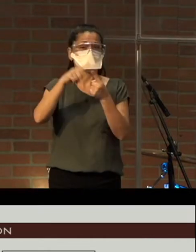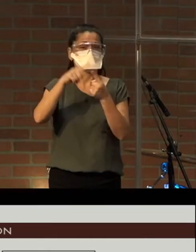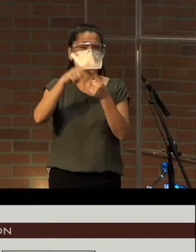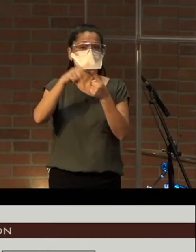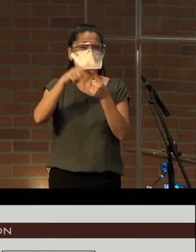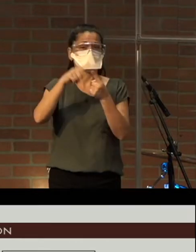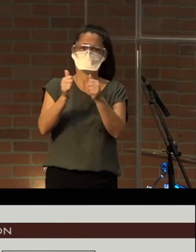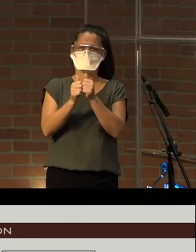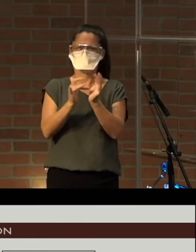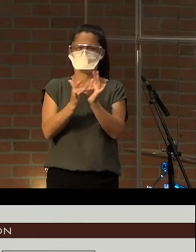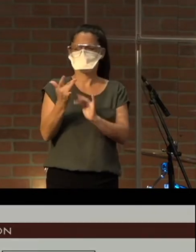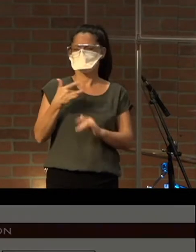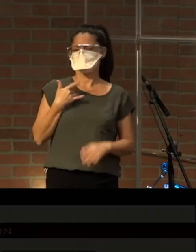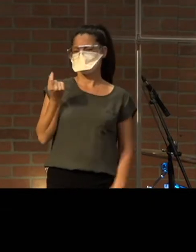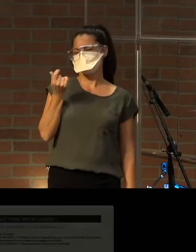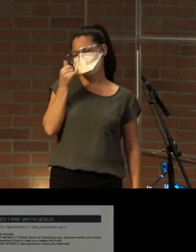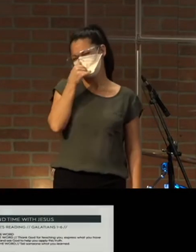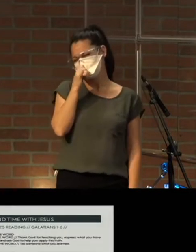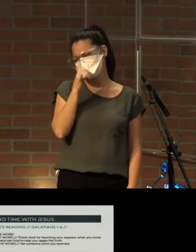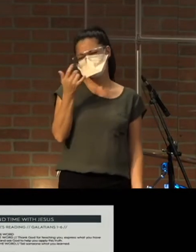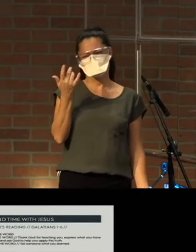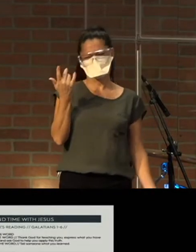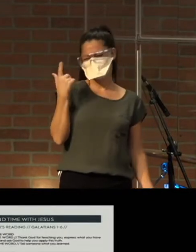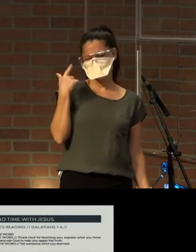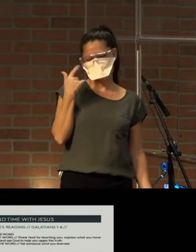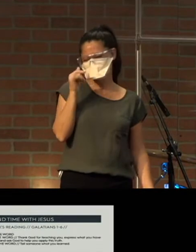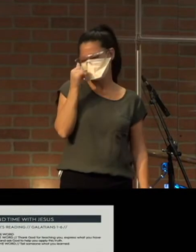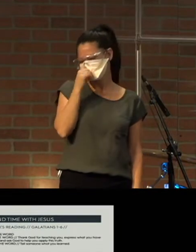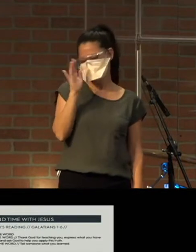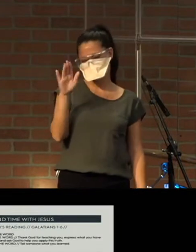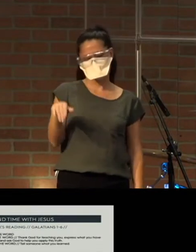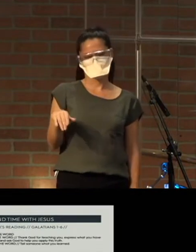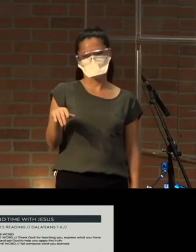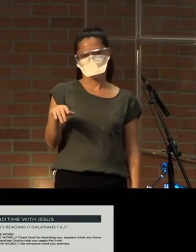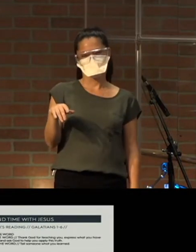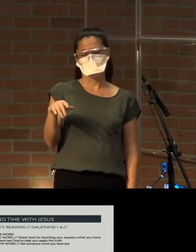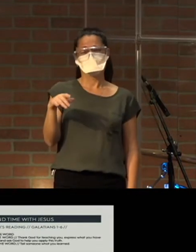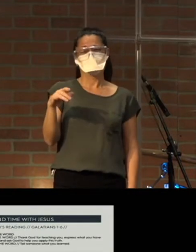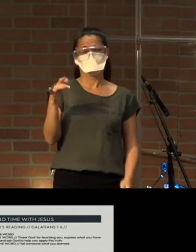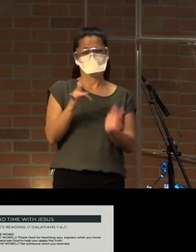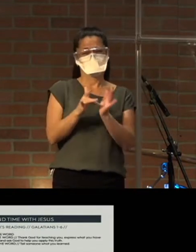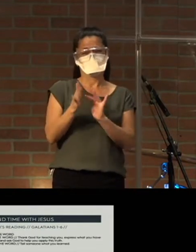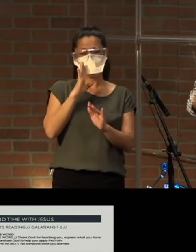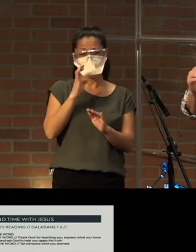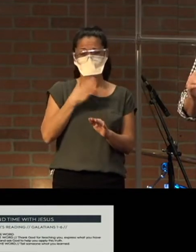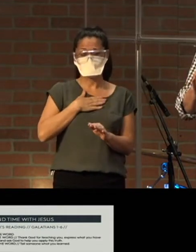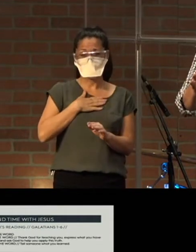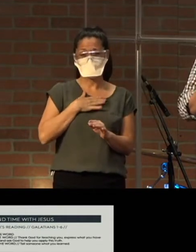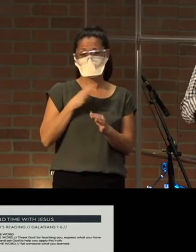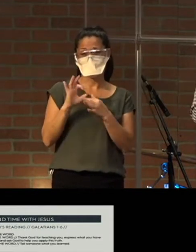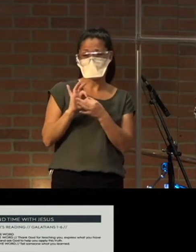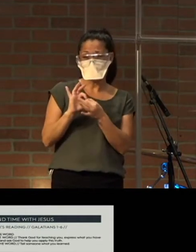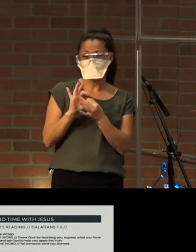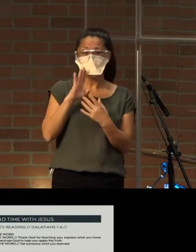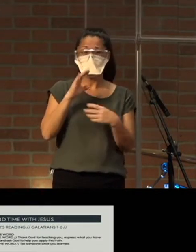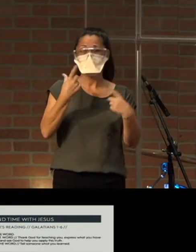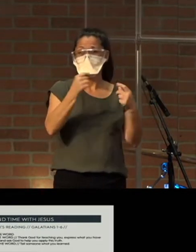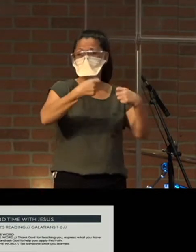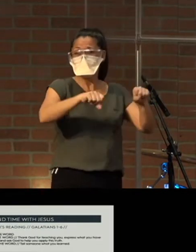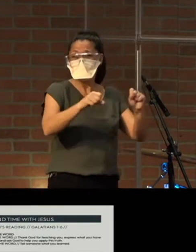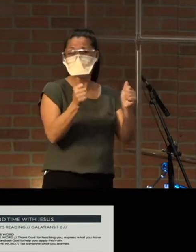felt a little silly to me, maybe even corny, as if Jesus was going to be my pickleball partner. We're going to ride